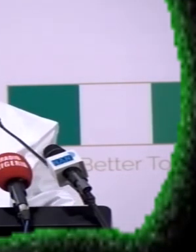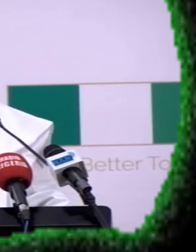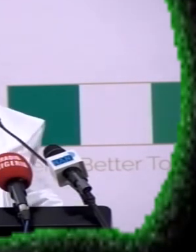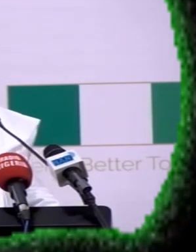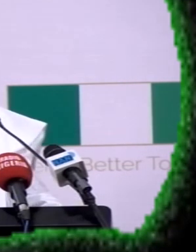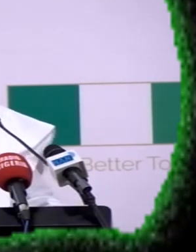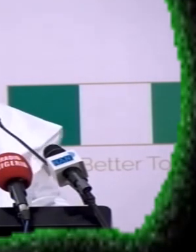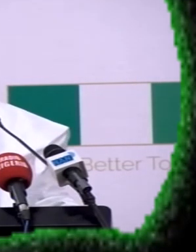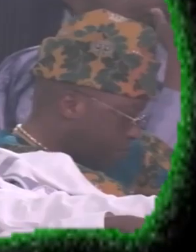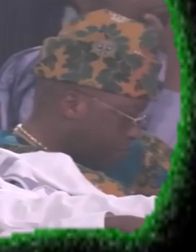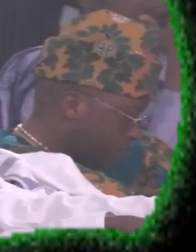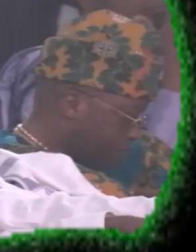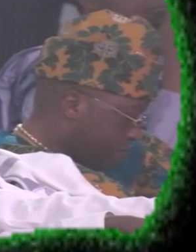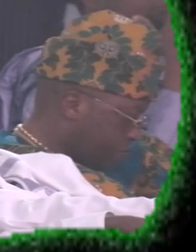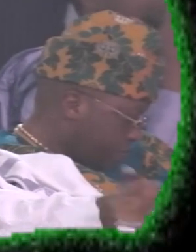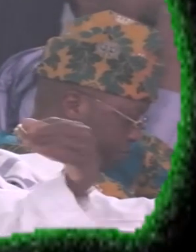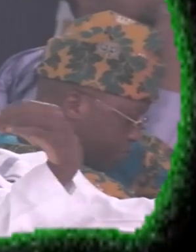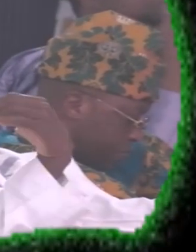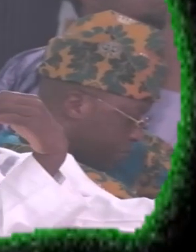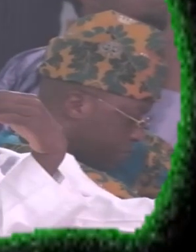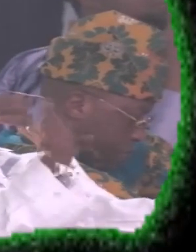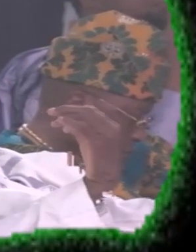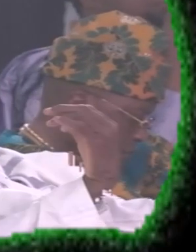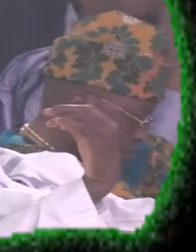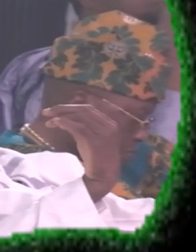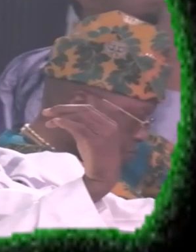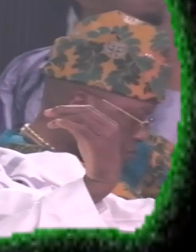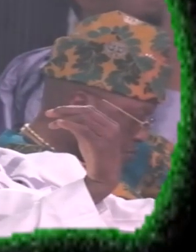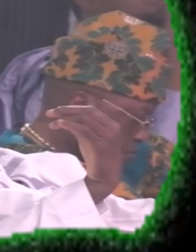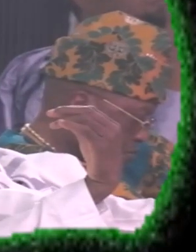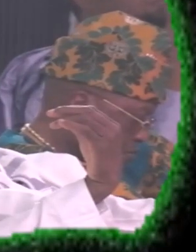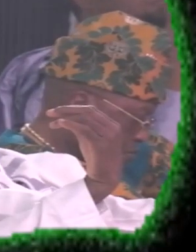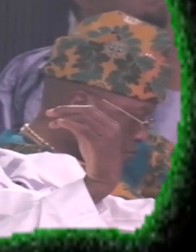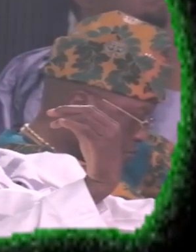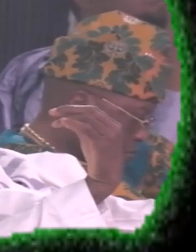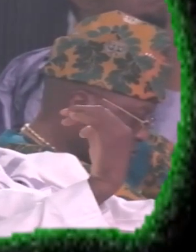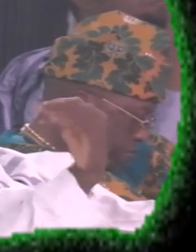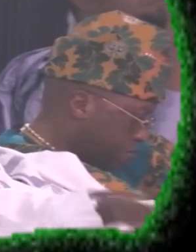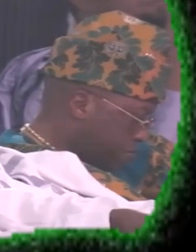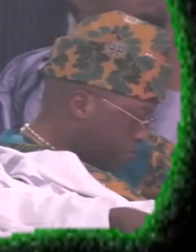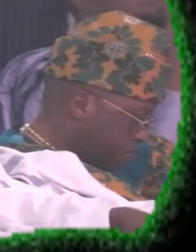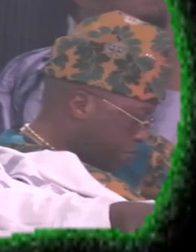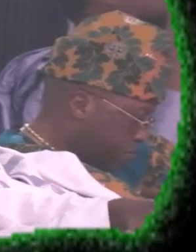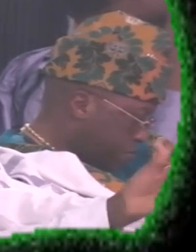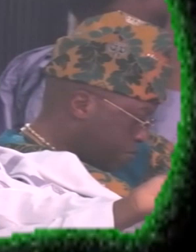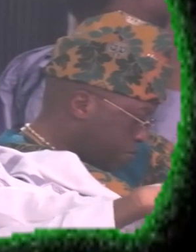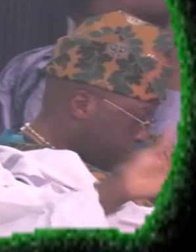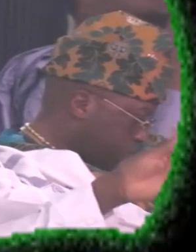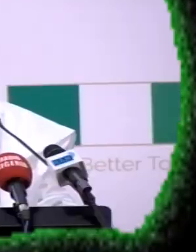it or not, we are going to spend more years of our lives outside